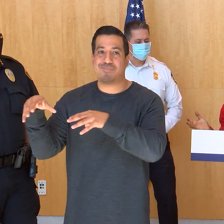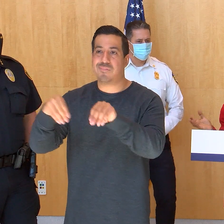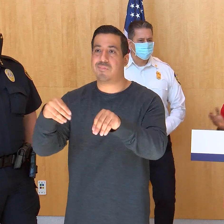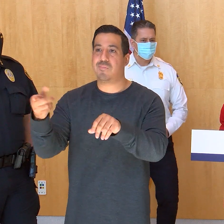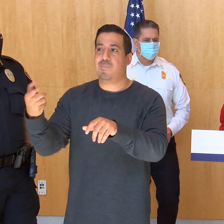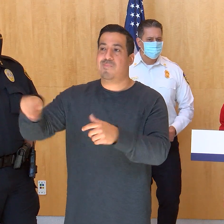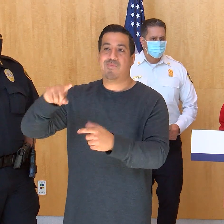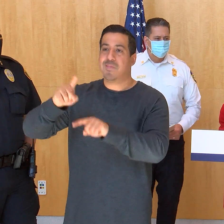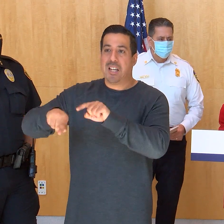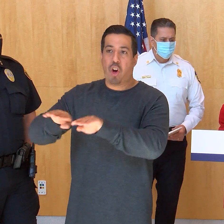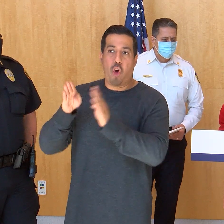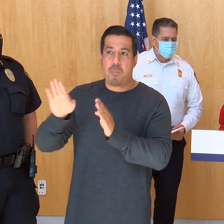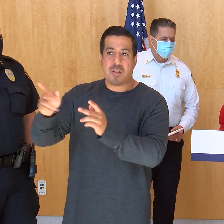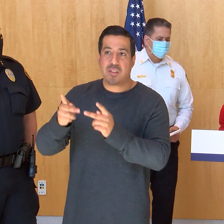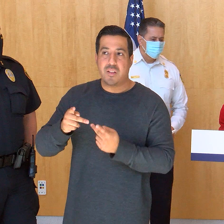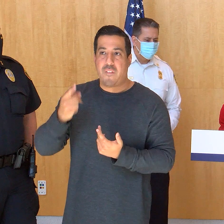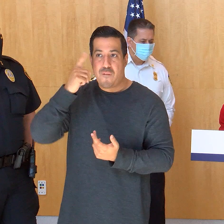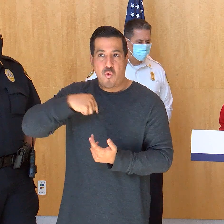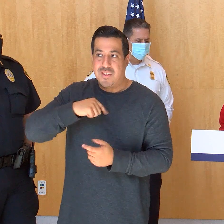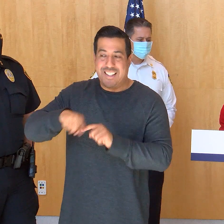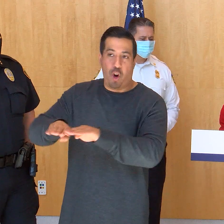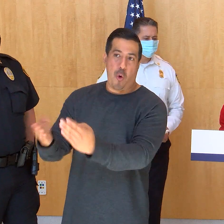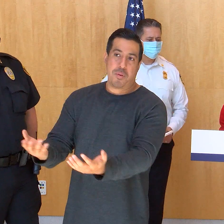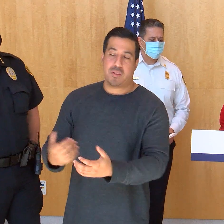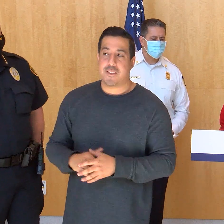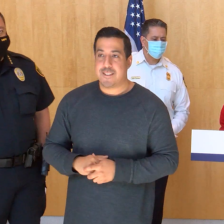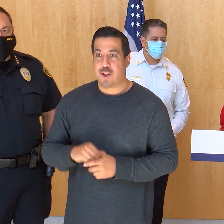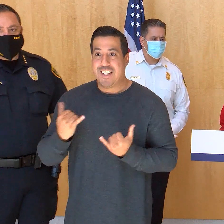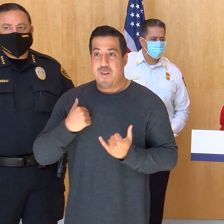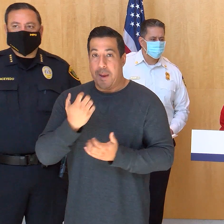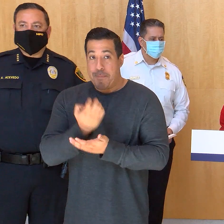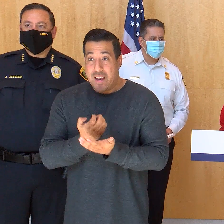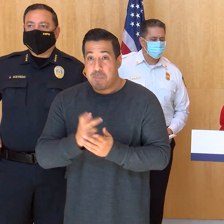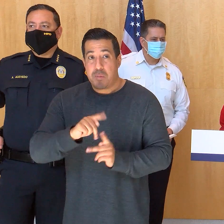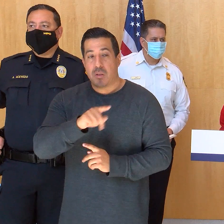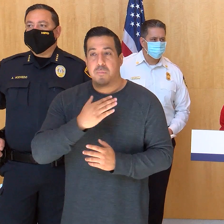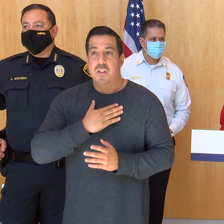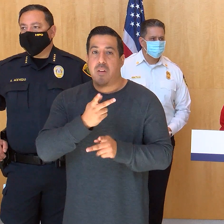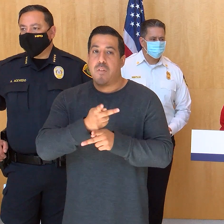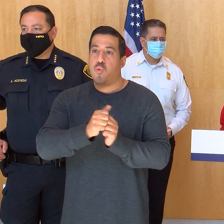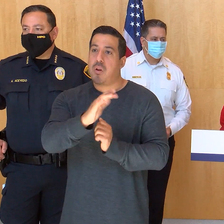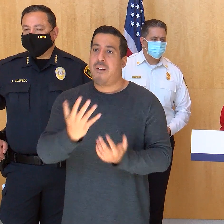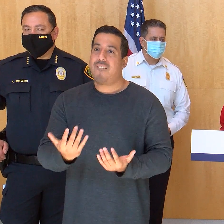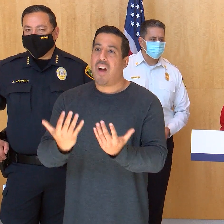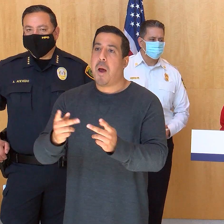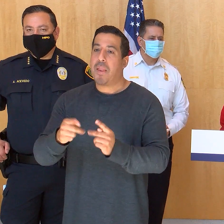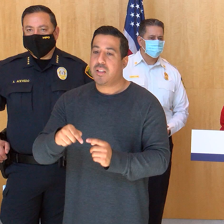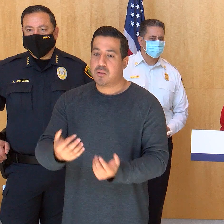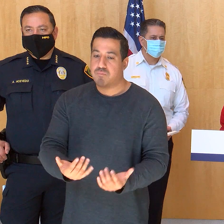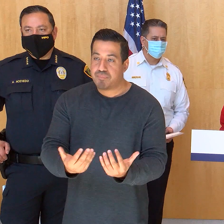can't even open their sites for us. But I beg people to be very careful with their fireplaces,